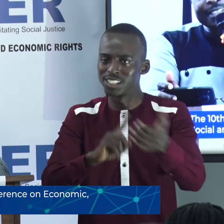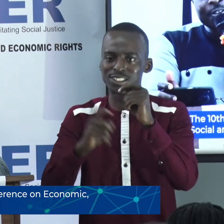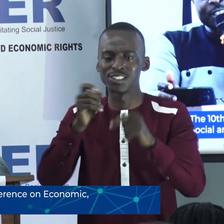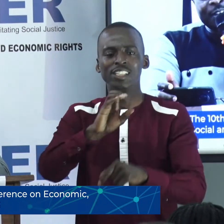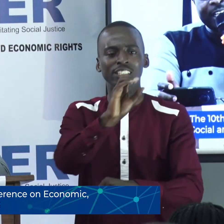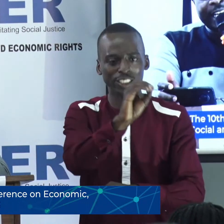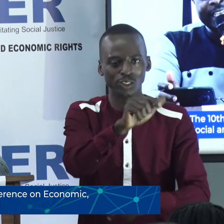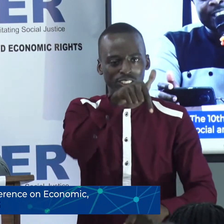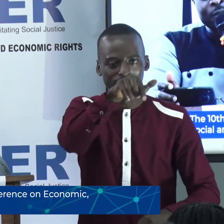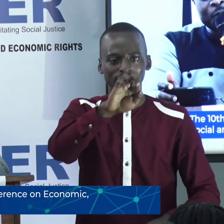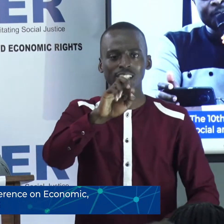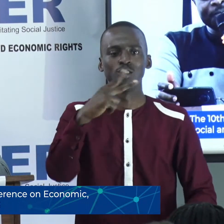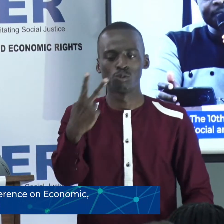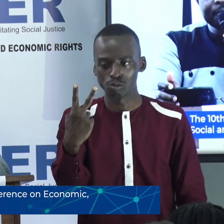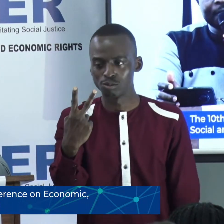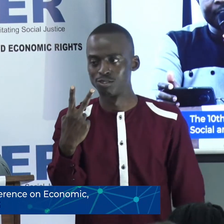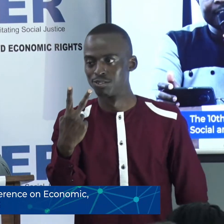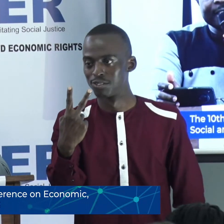at 0782